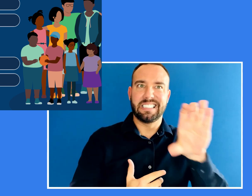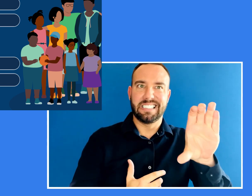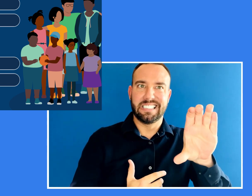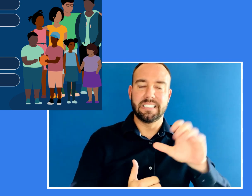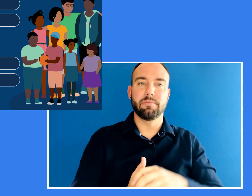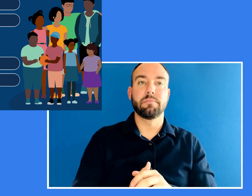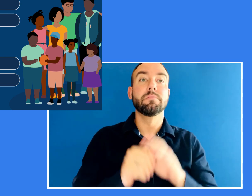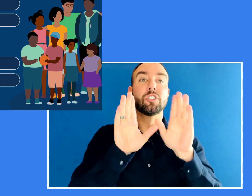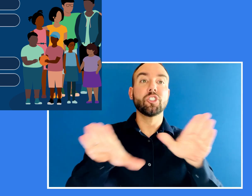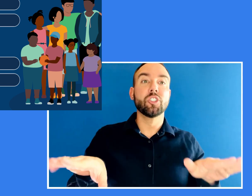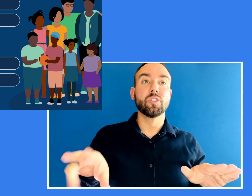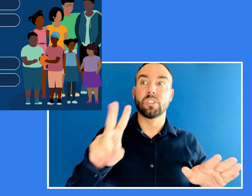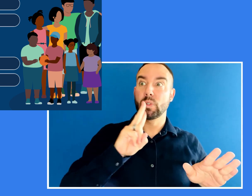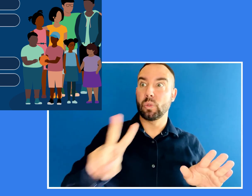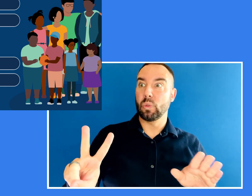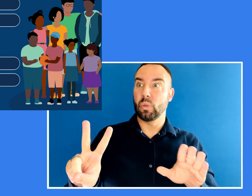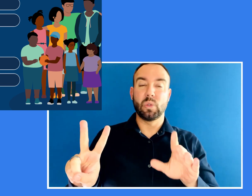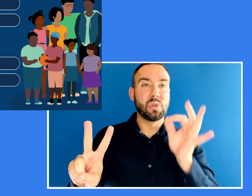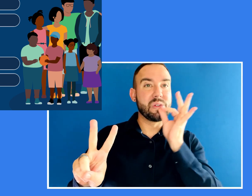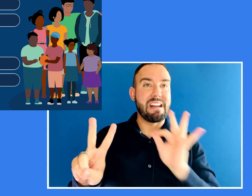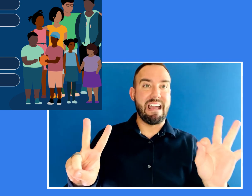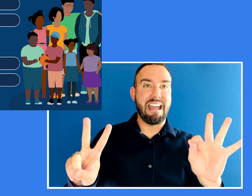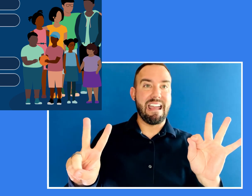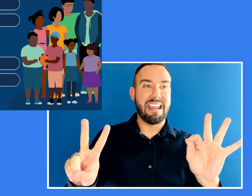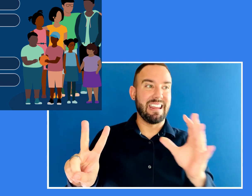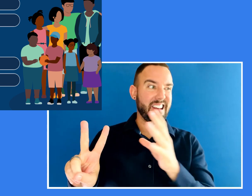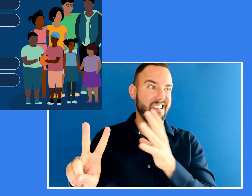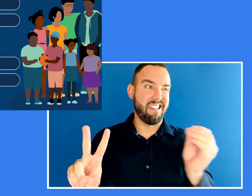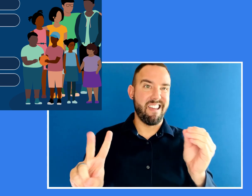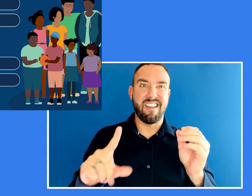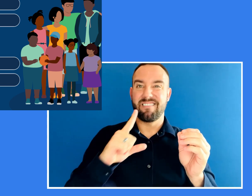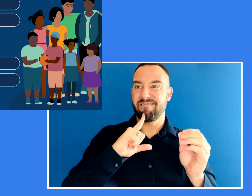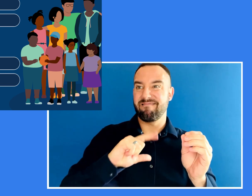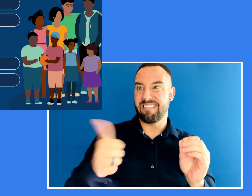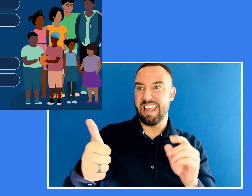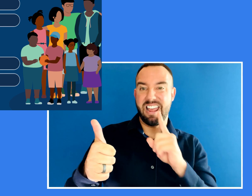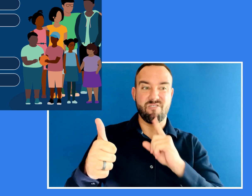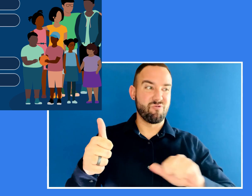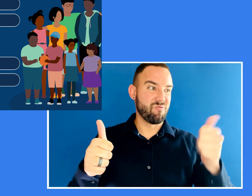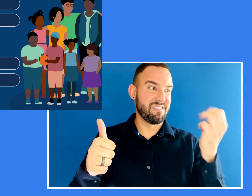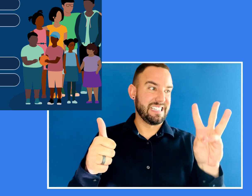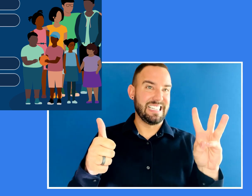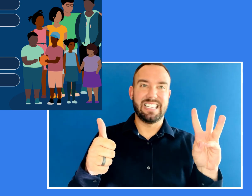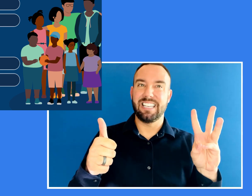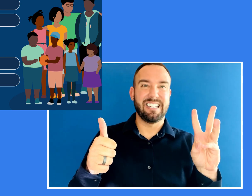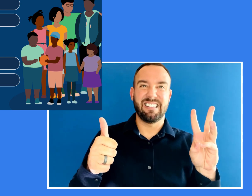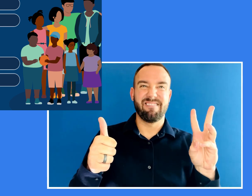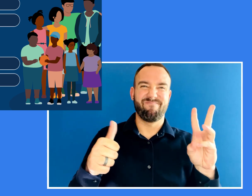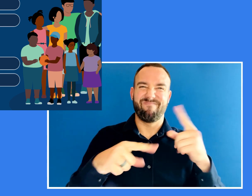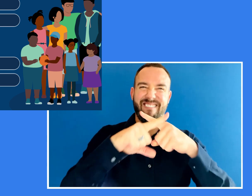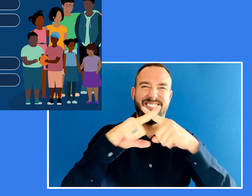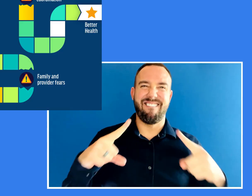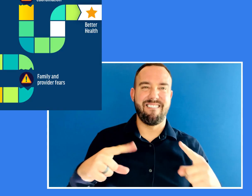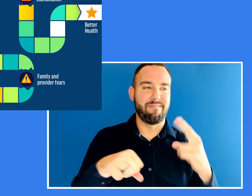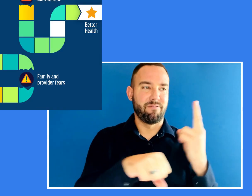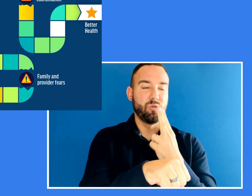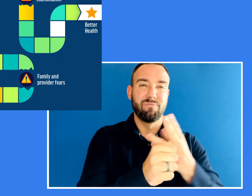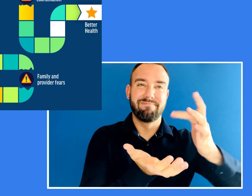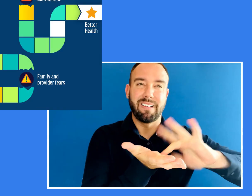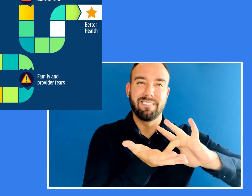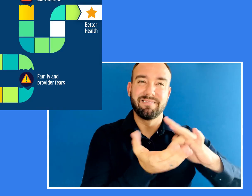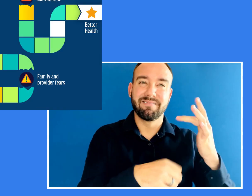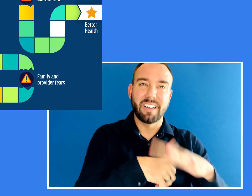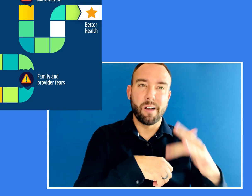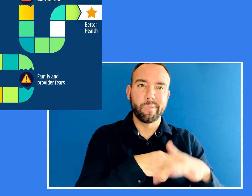Less than half of children 2 to 9 years and slightly over half of children 10 to 16 years used hydroxyurea.